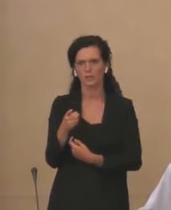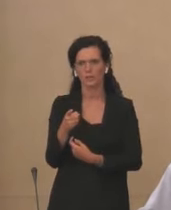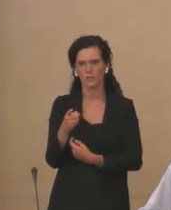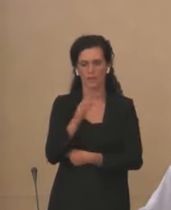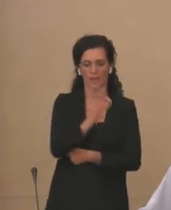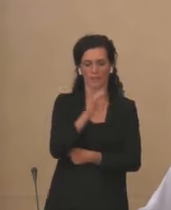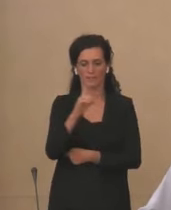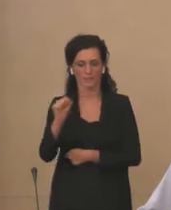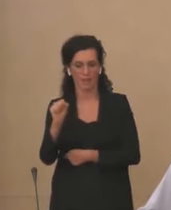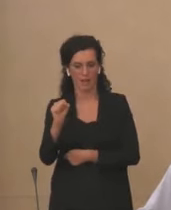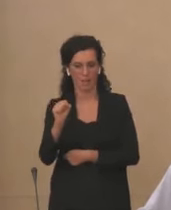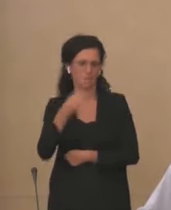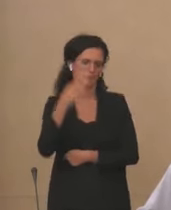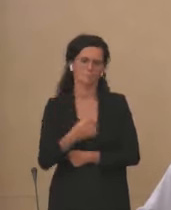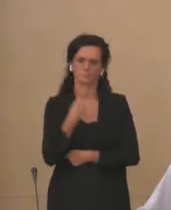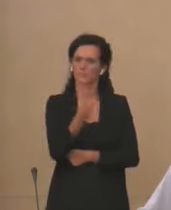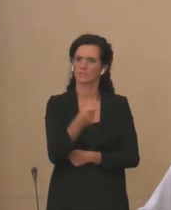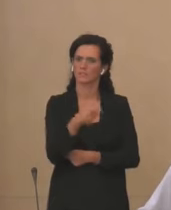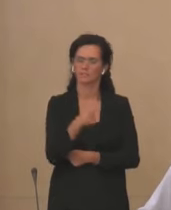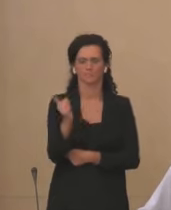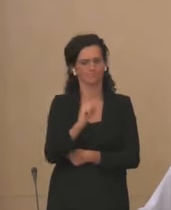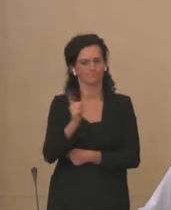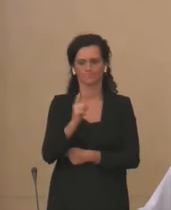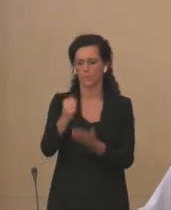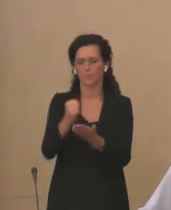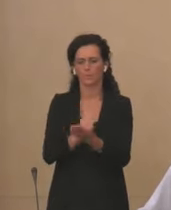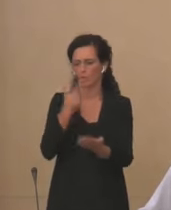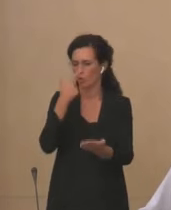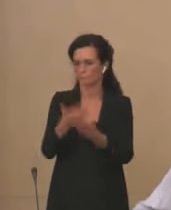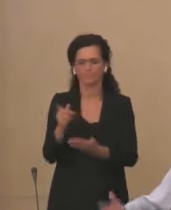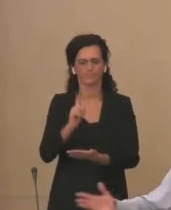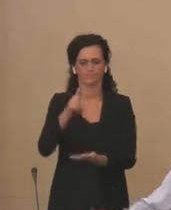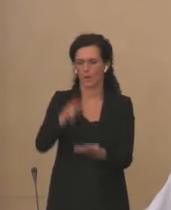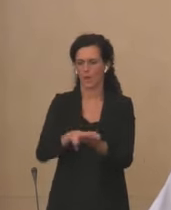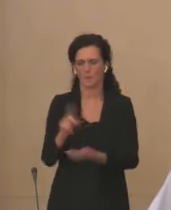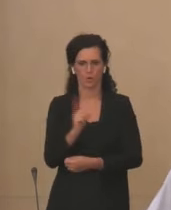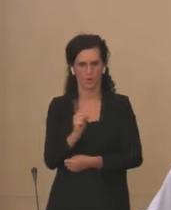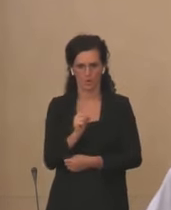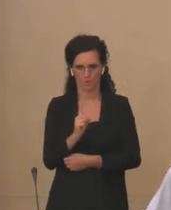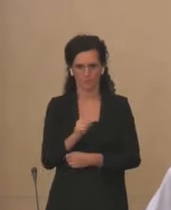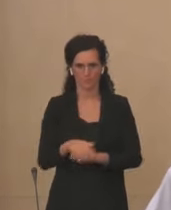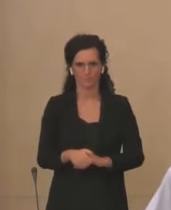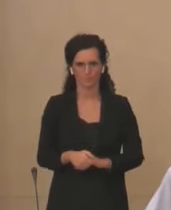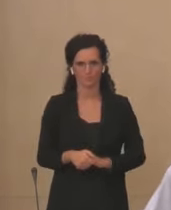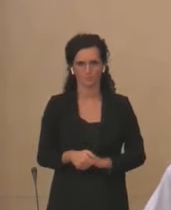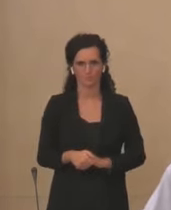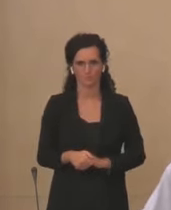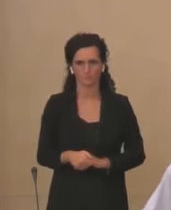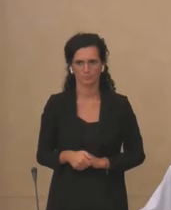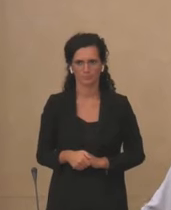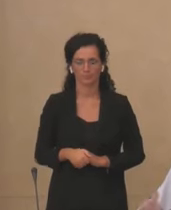that they don't want to make use of these agents, that they don't really, they'll wait for more results to come